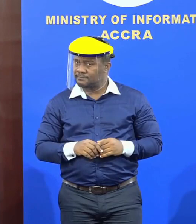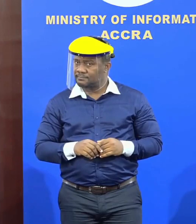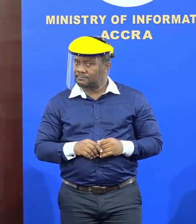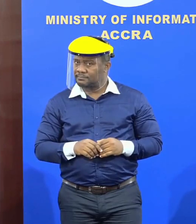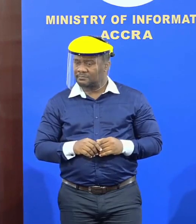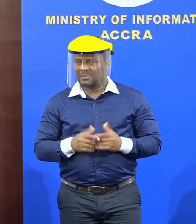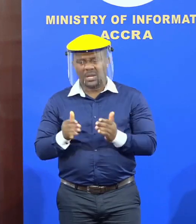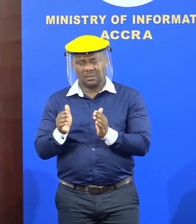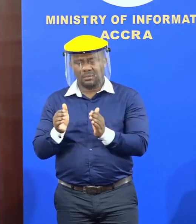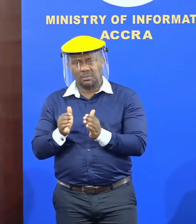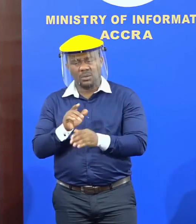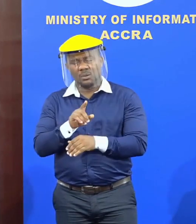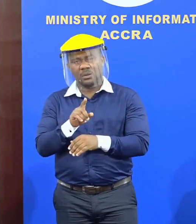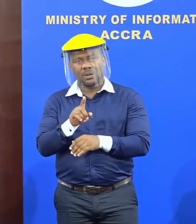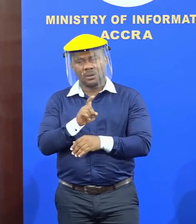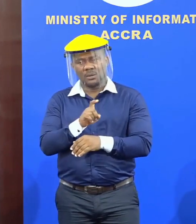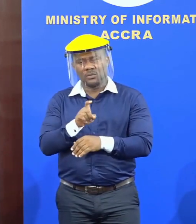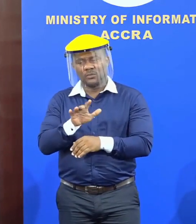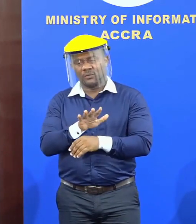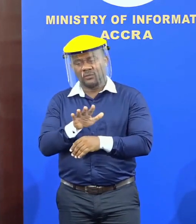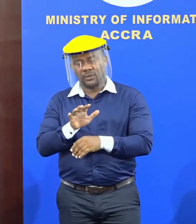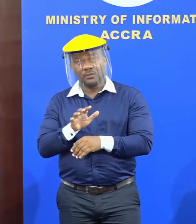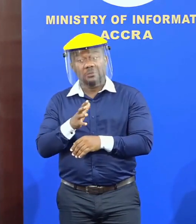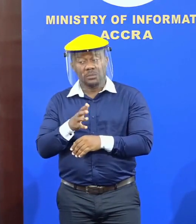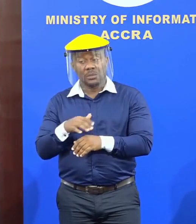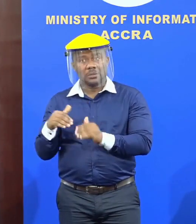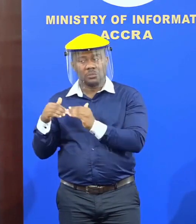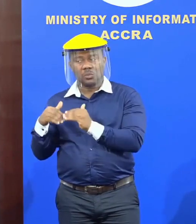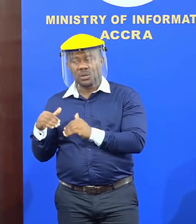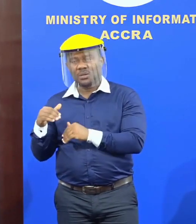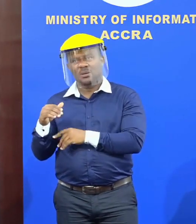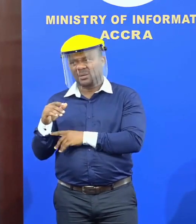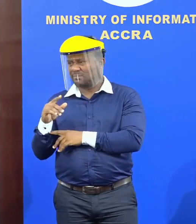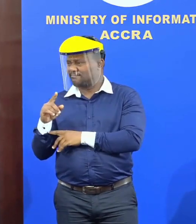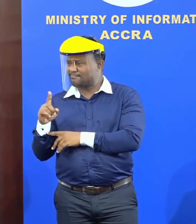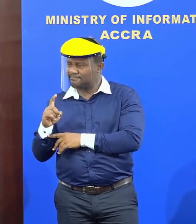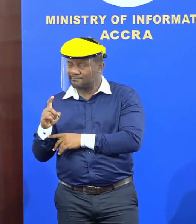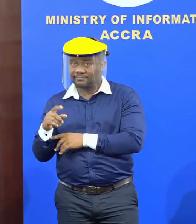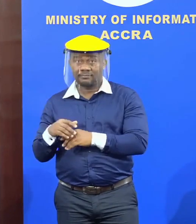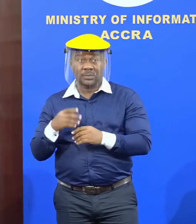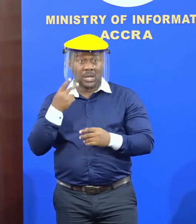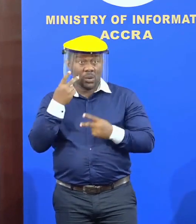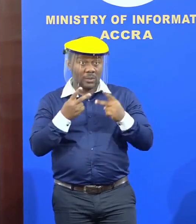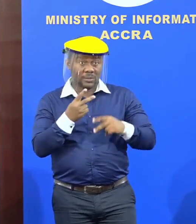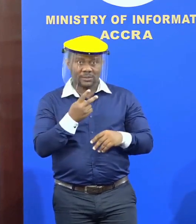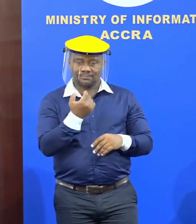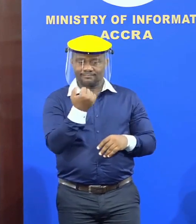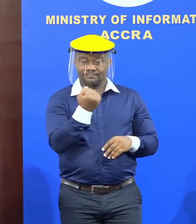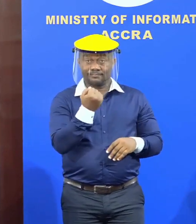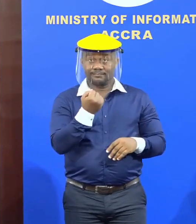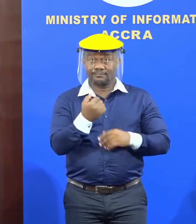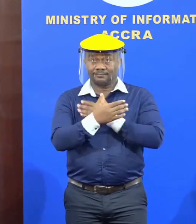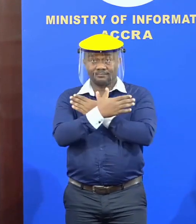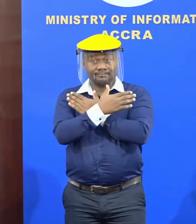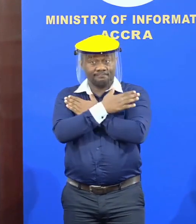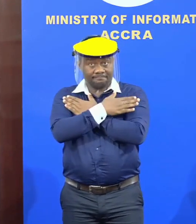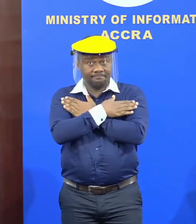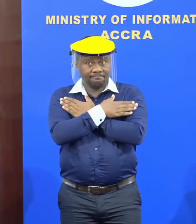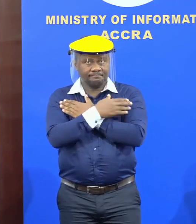and the small, that is those under 100. The period of visit assessment was on Saturday and Sunday during the entire church